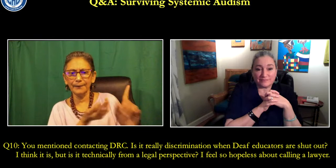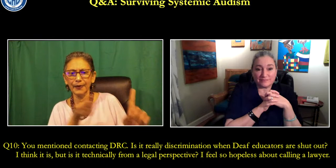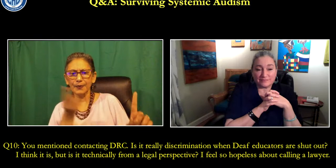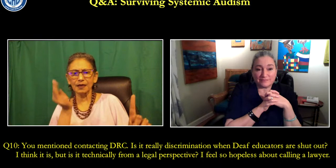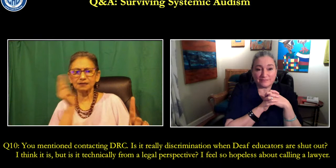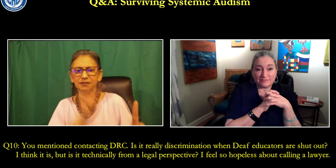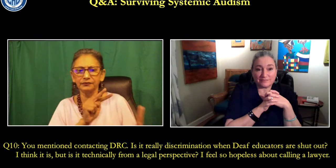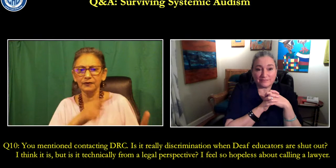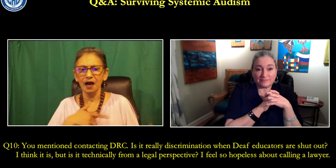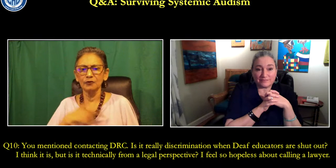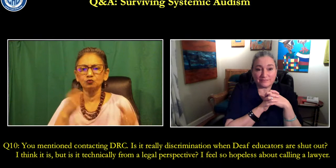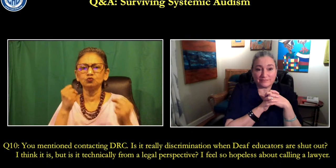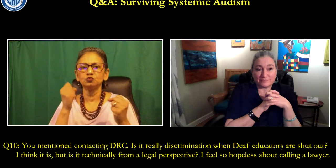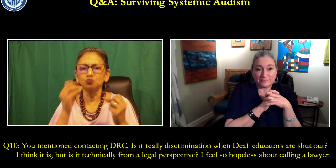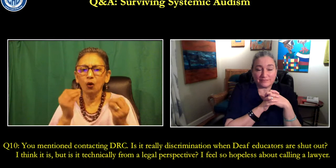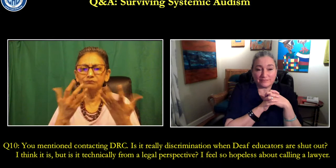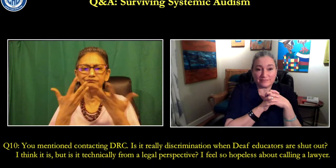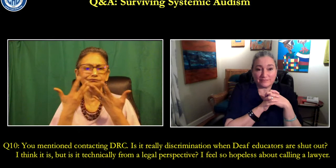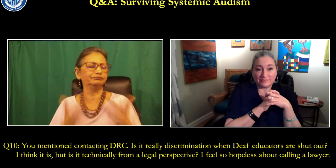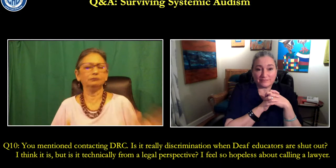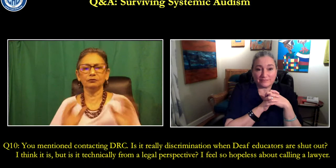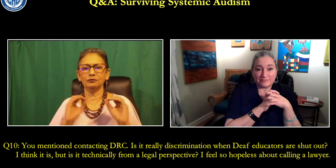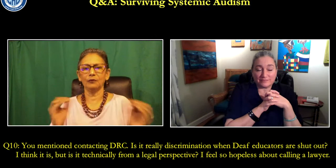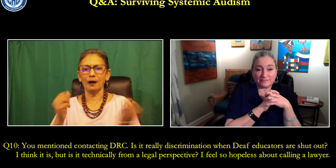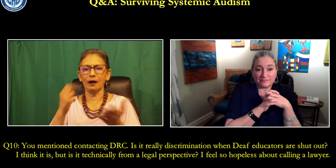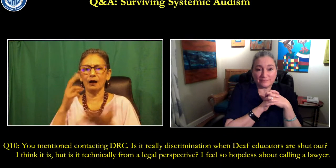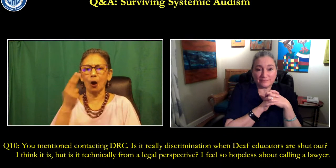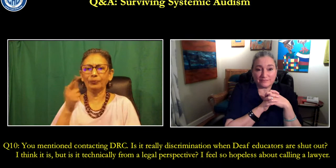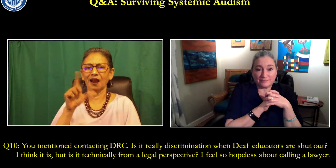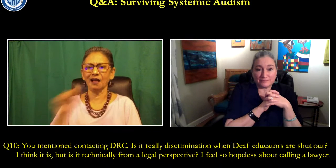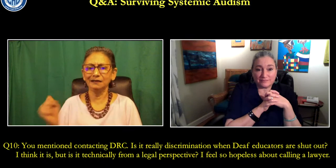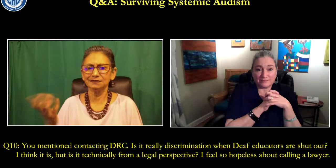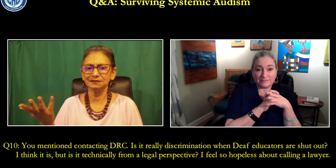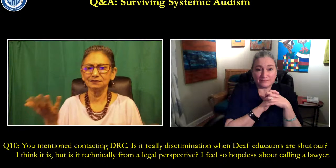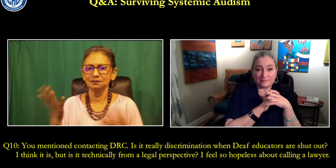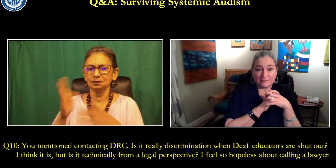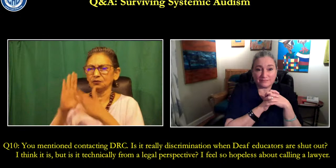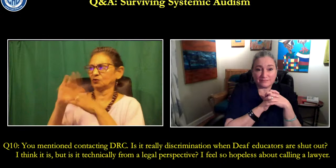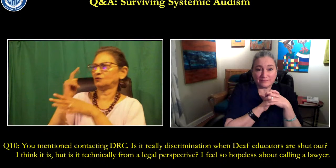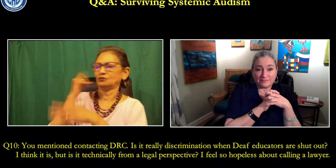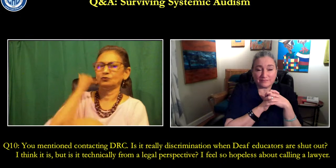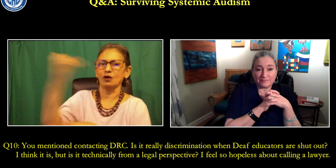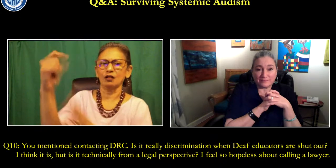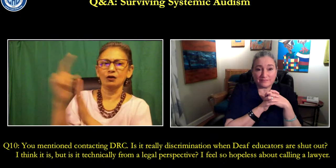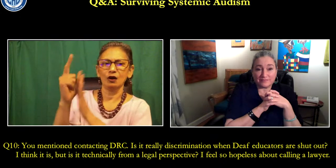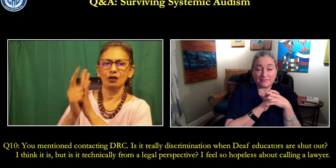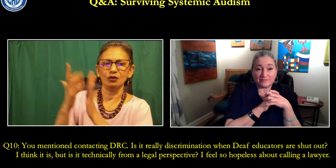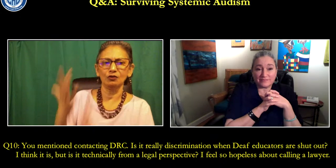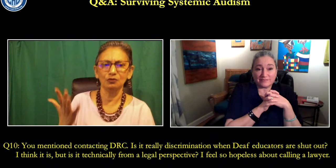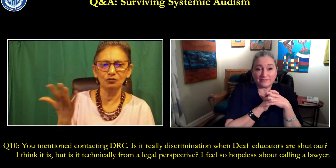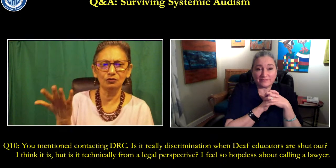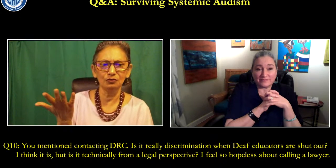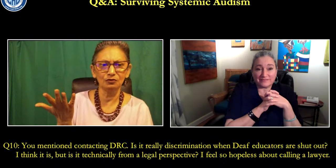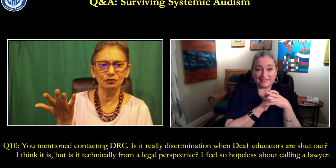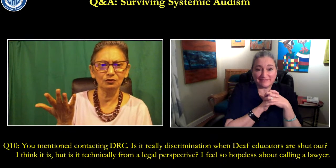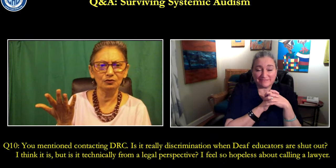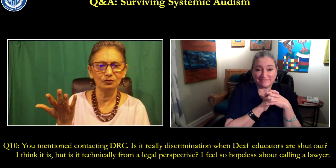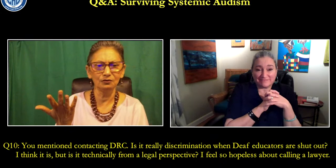is, but is it technically from a legal perspective? I feel so hopeless about calling a